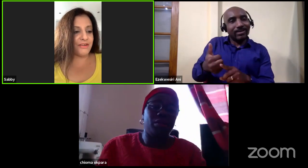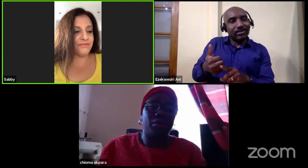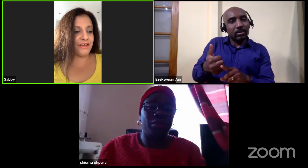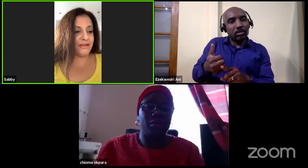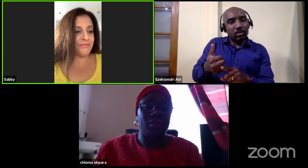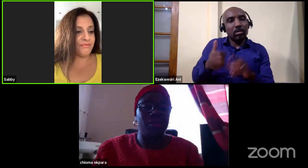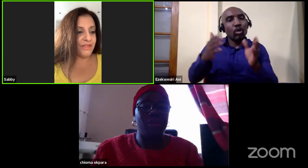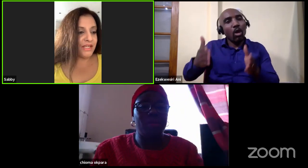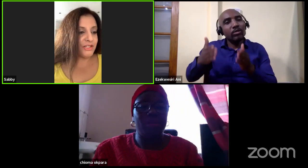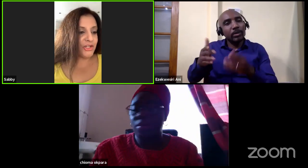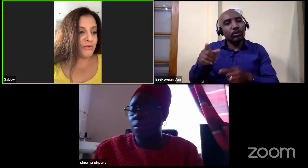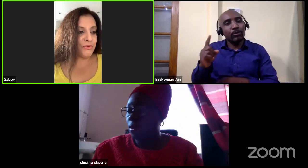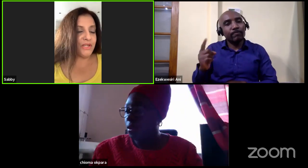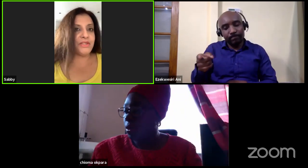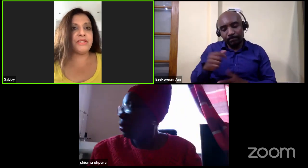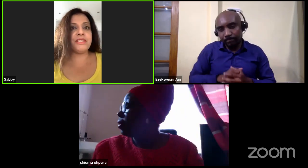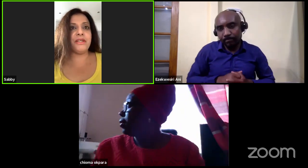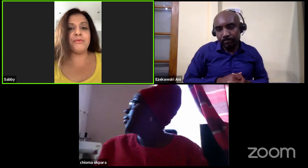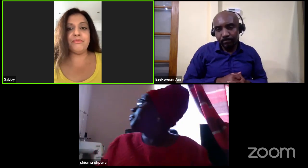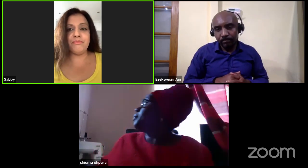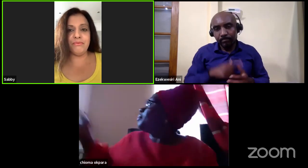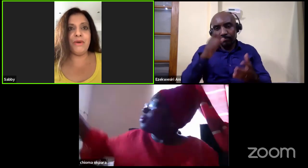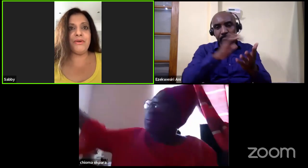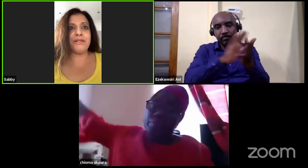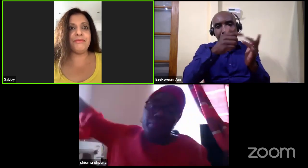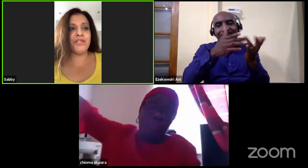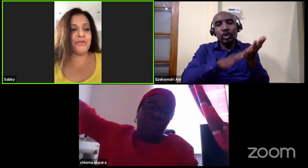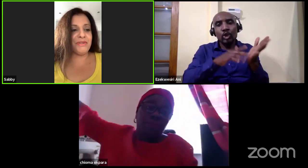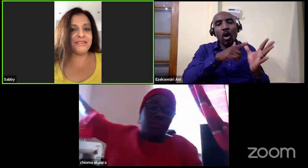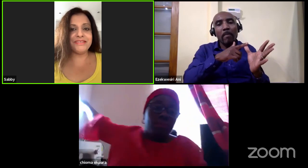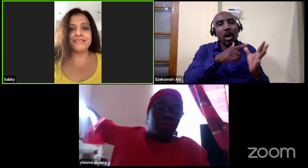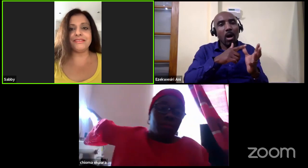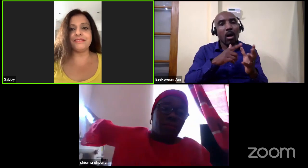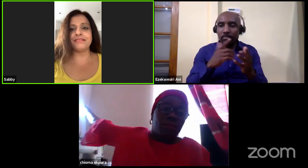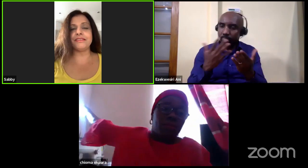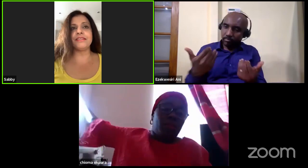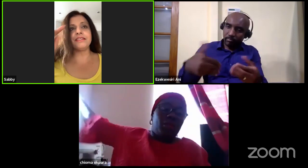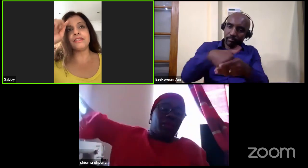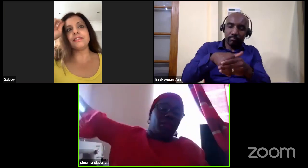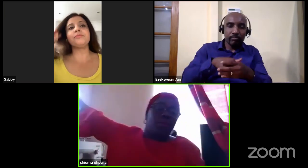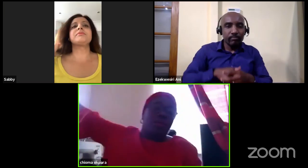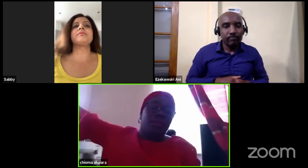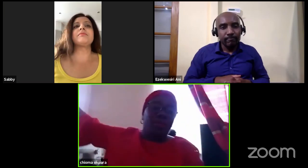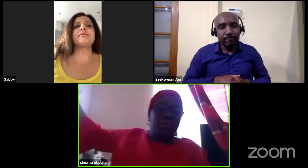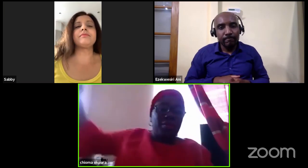to have Chioma with us. So welcome, Chioma.